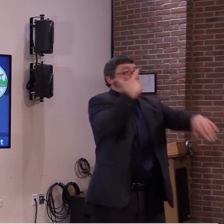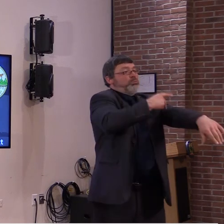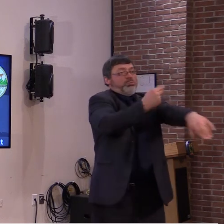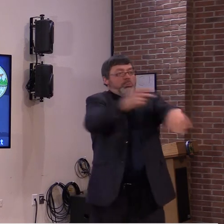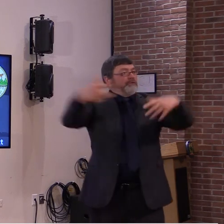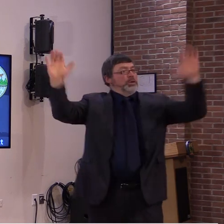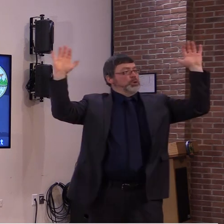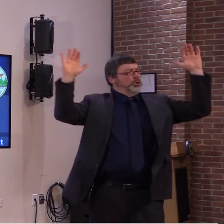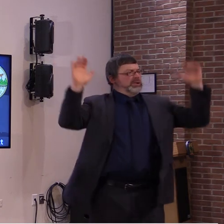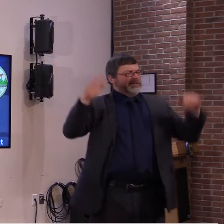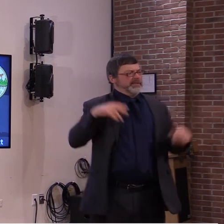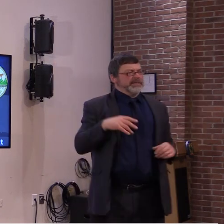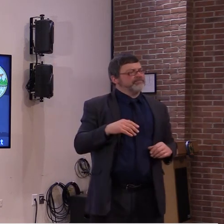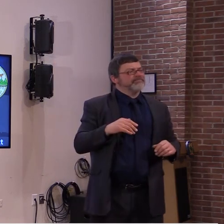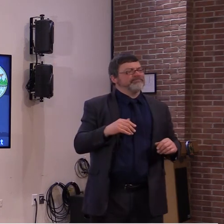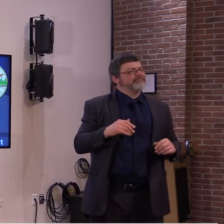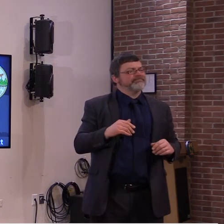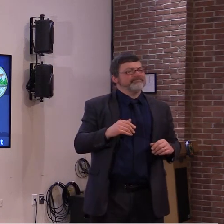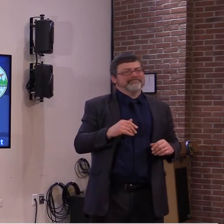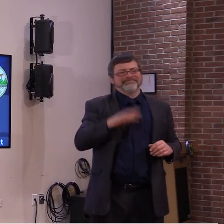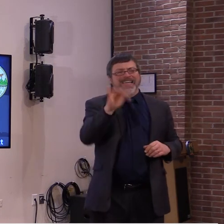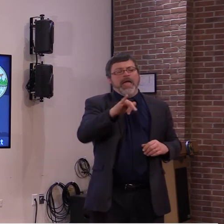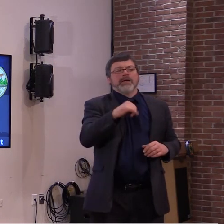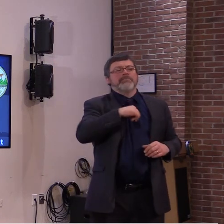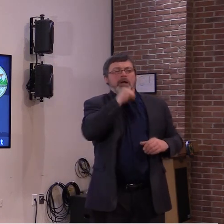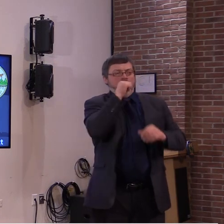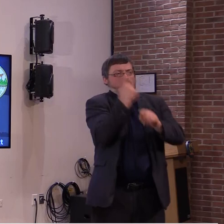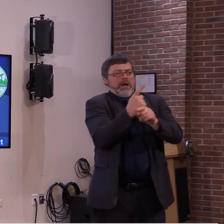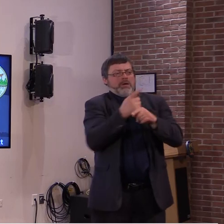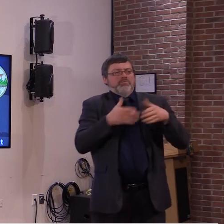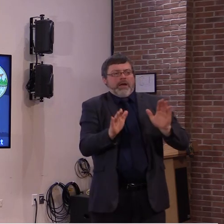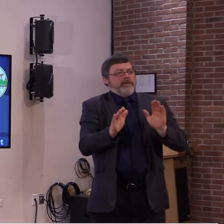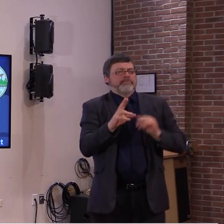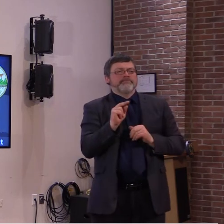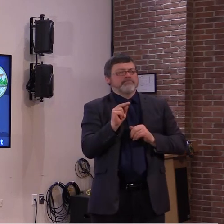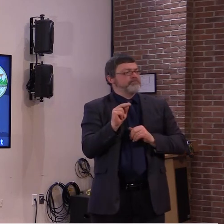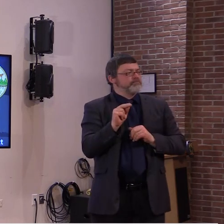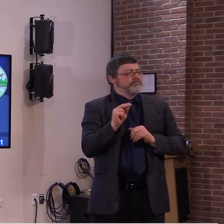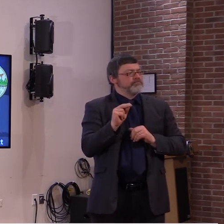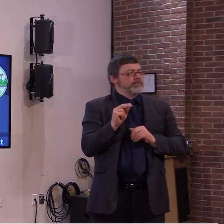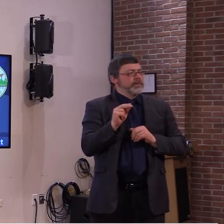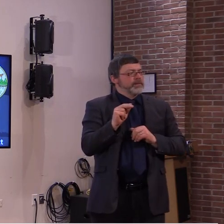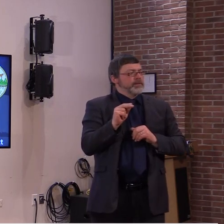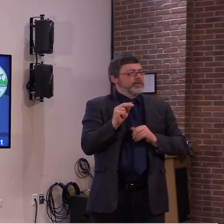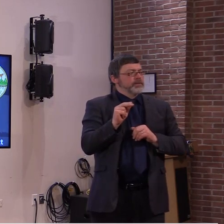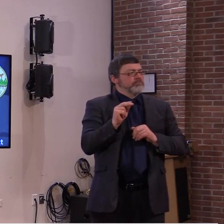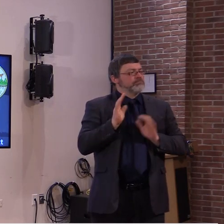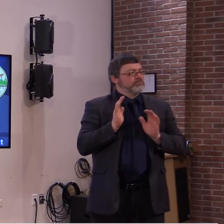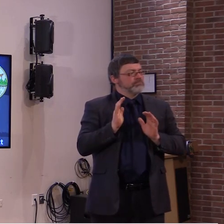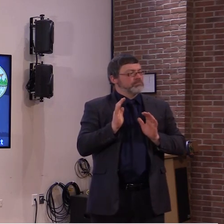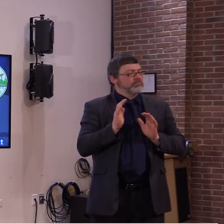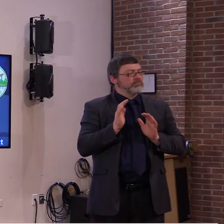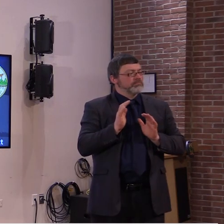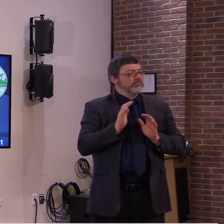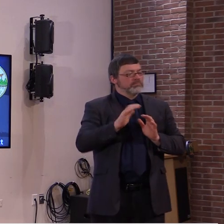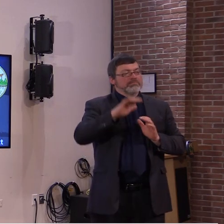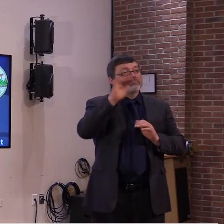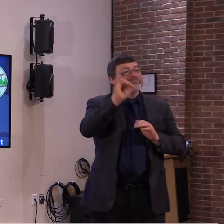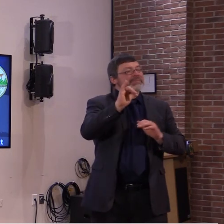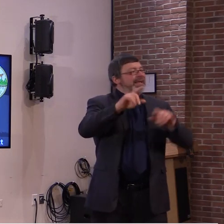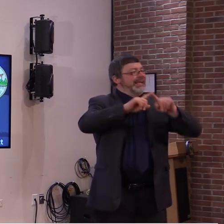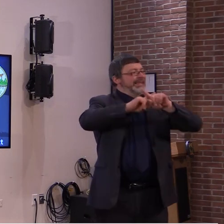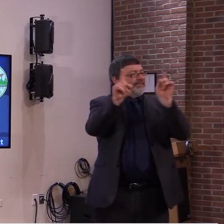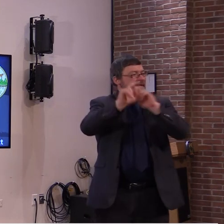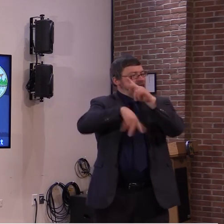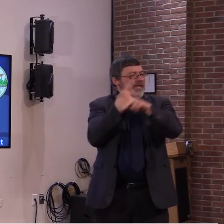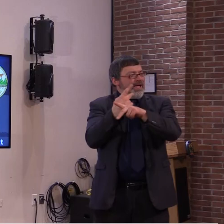a protocol that none of the studies have looked into and which potentially undermines the efficacy of the vaccine,